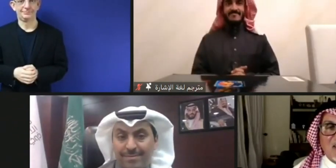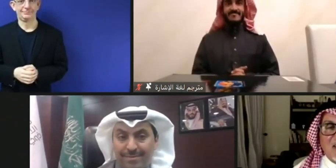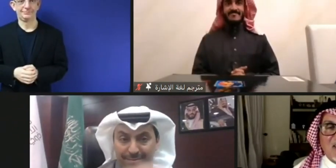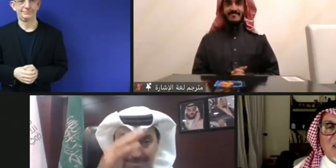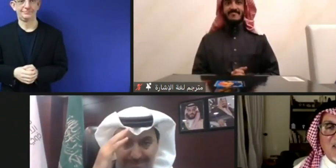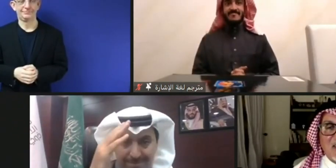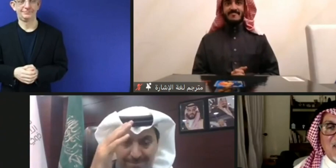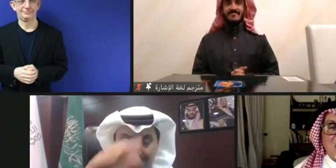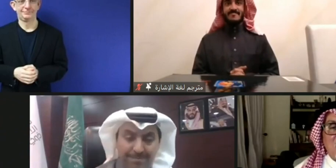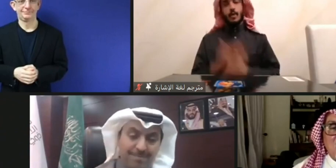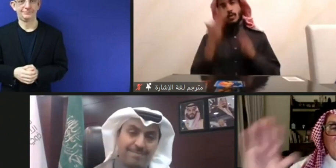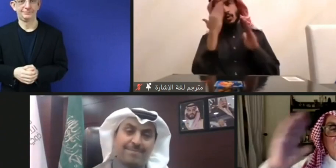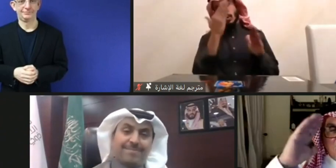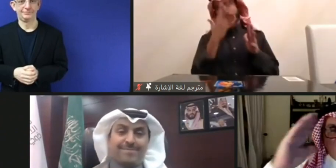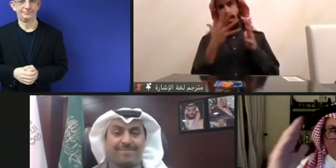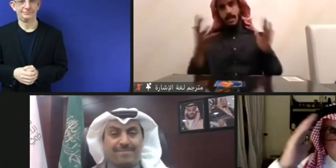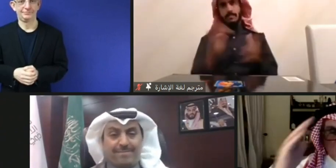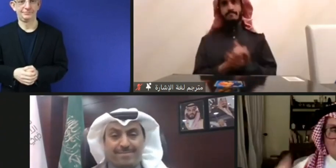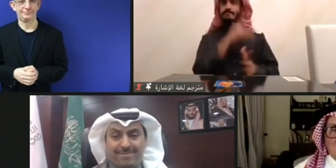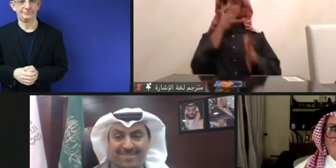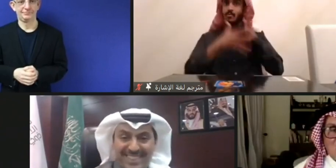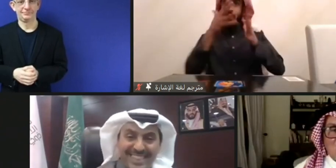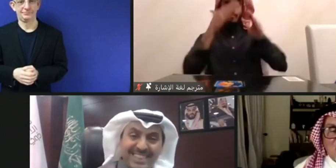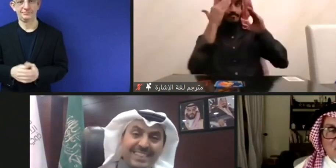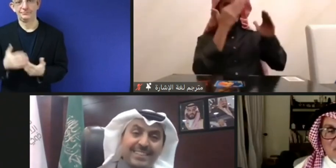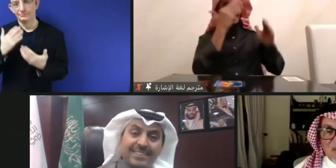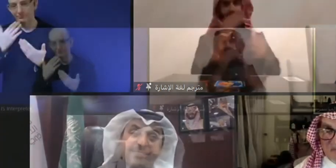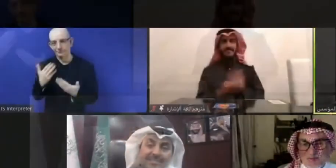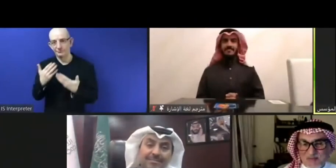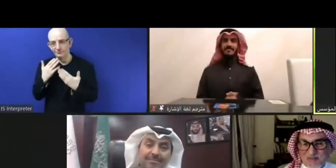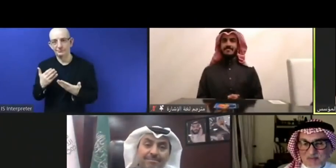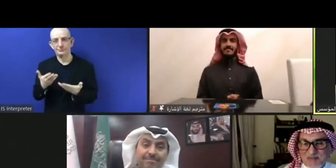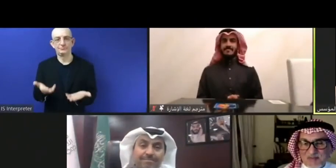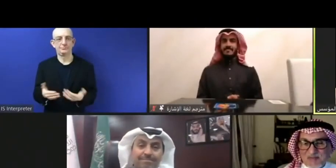Thank you very much for your sign. Okay?